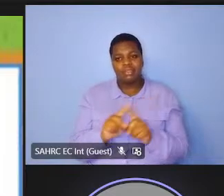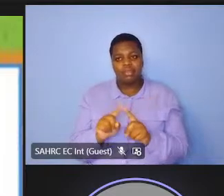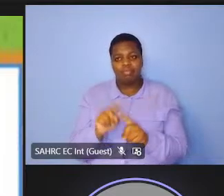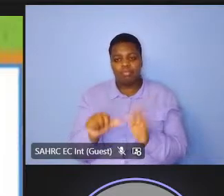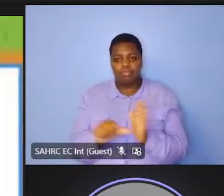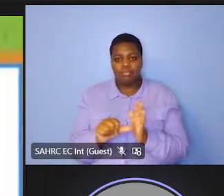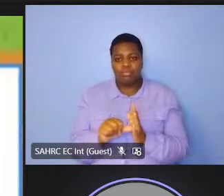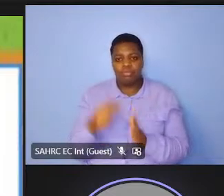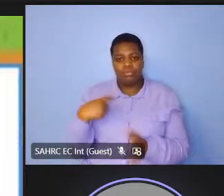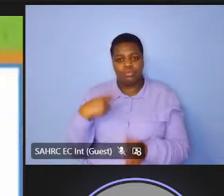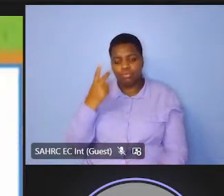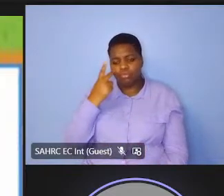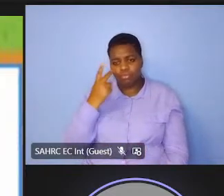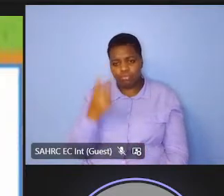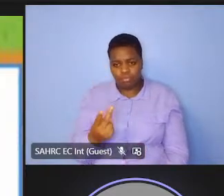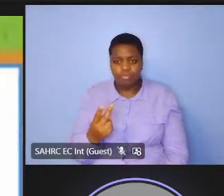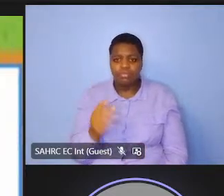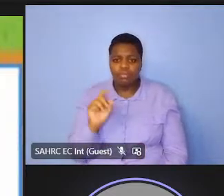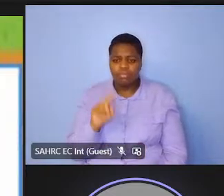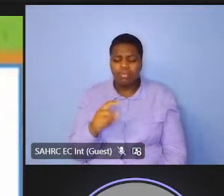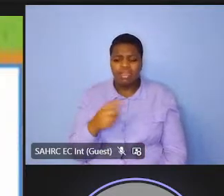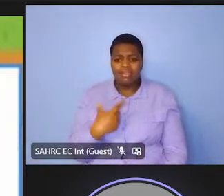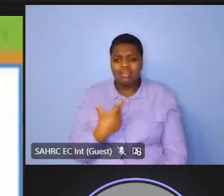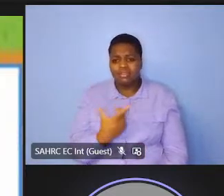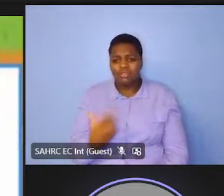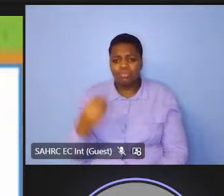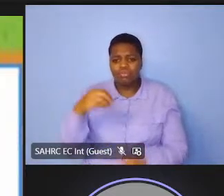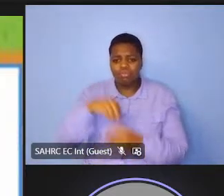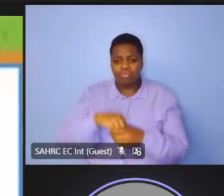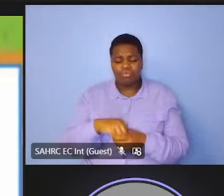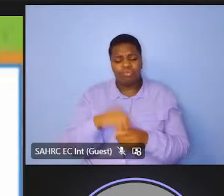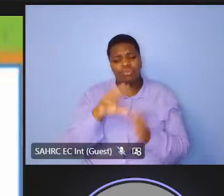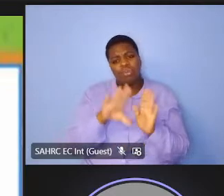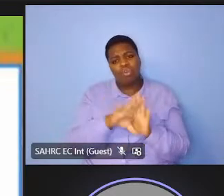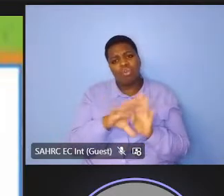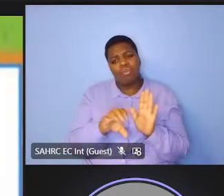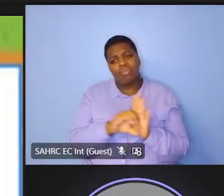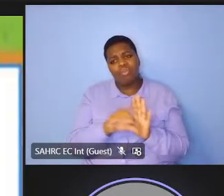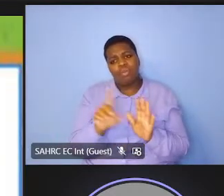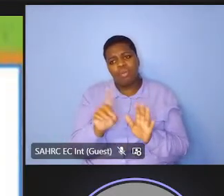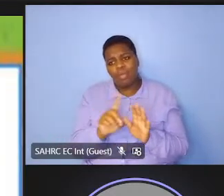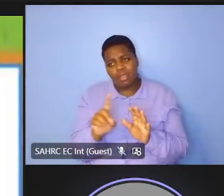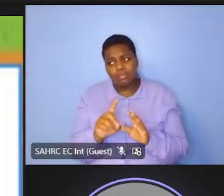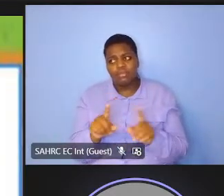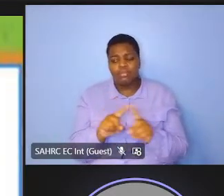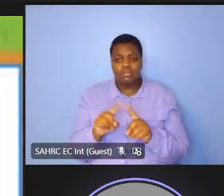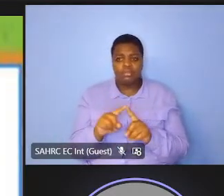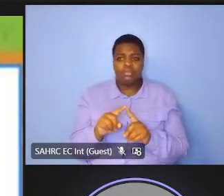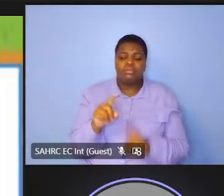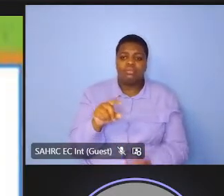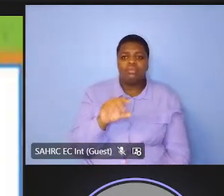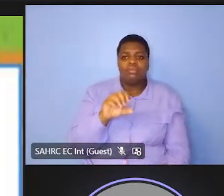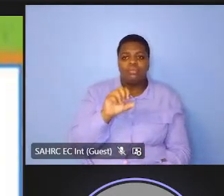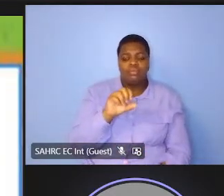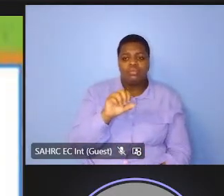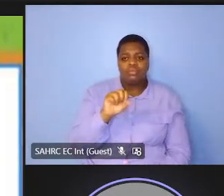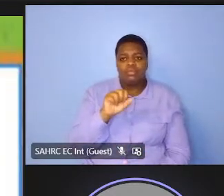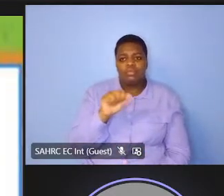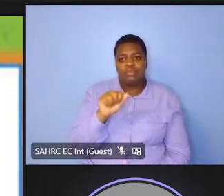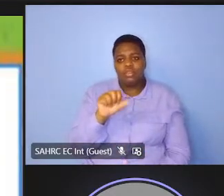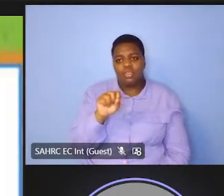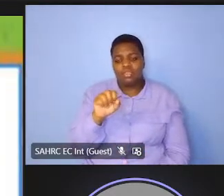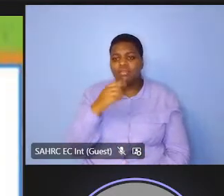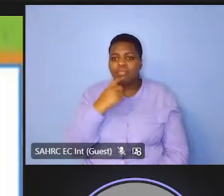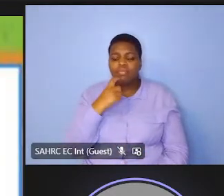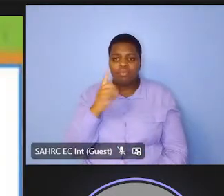at what should be in these school code of conducts and what does SASA say to us. So the first